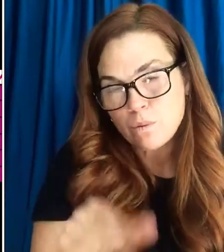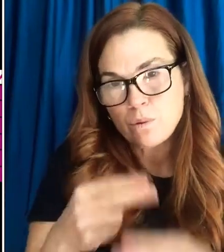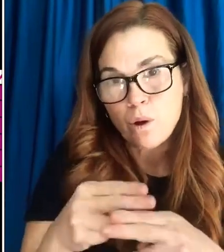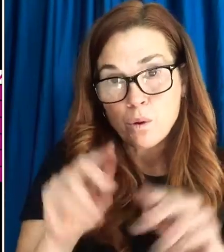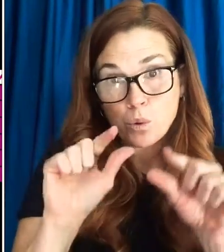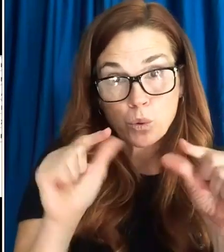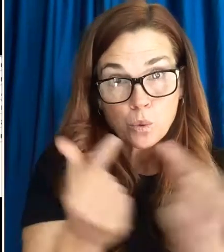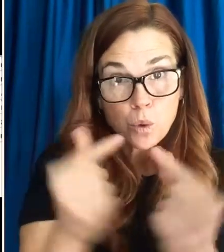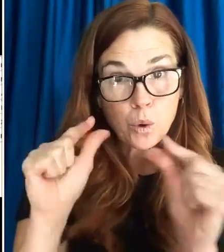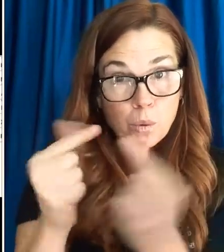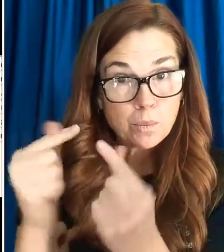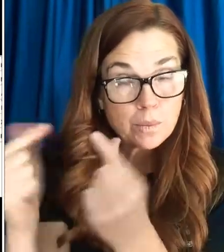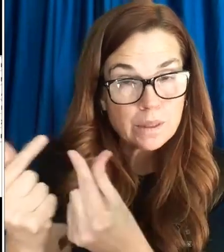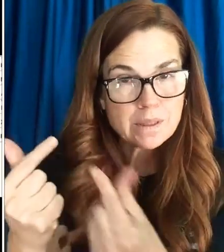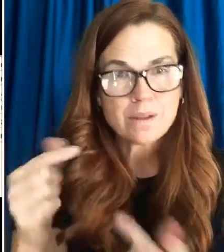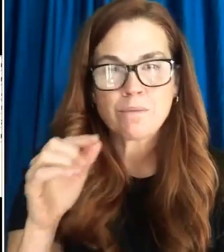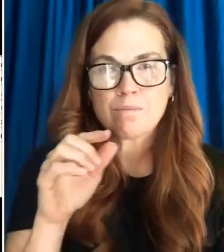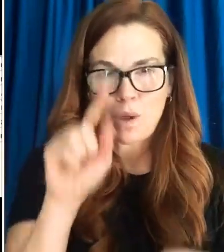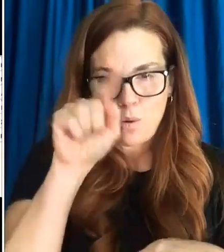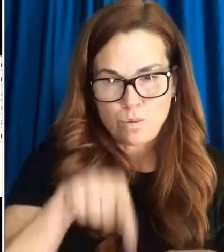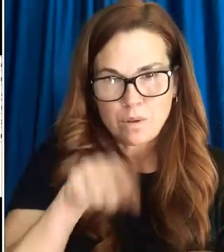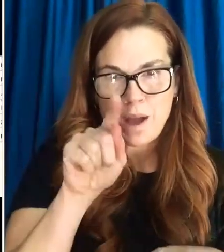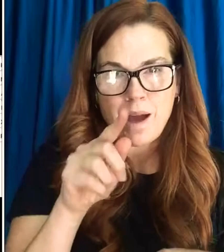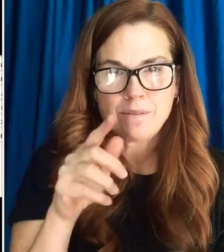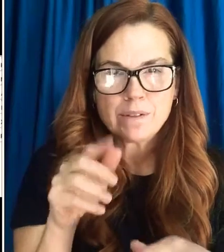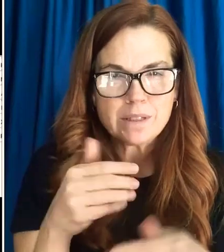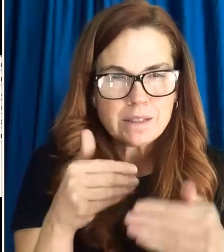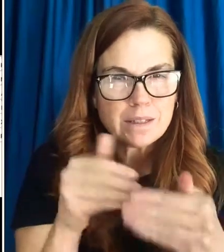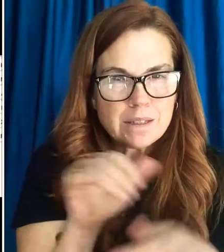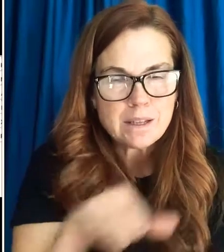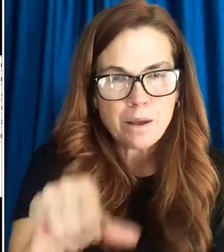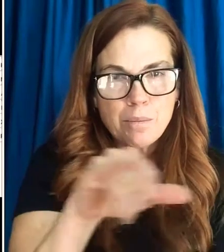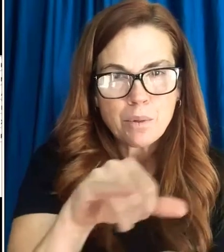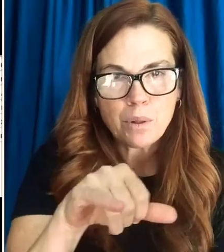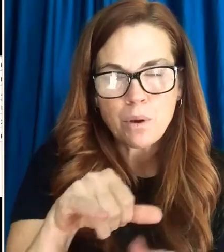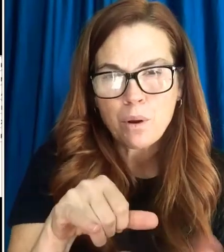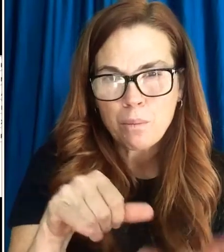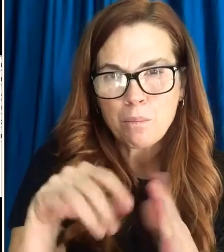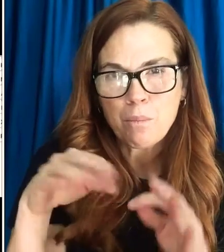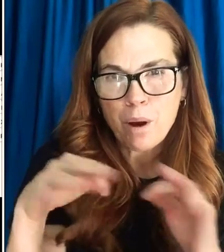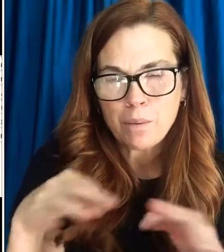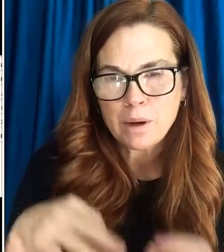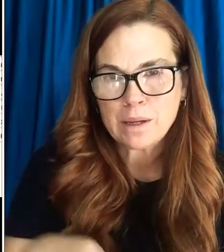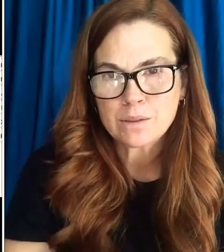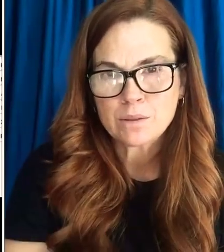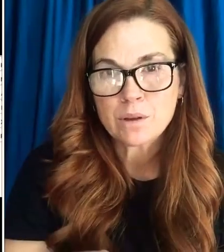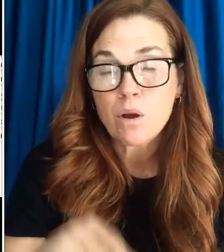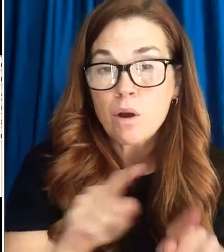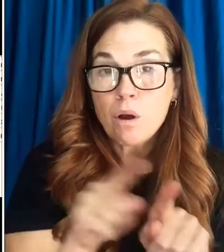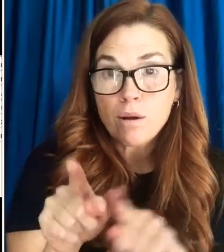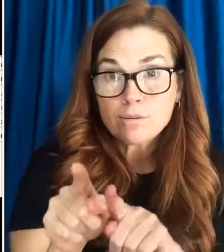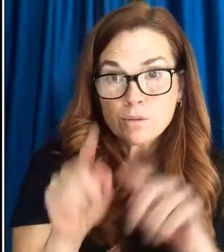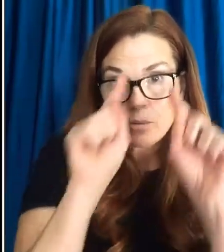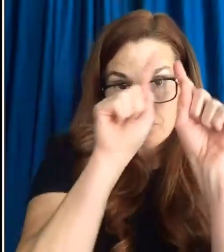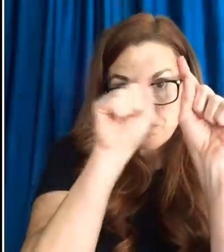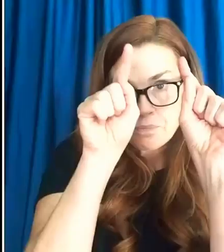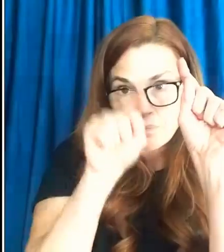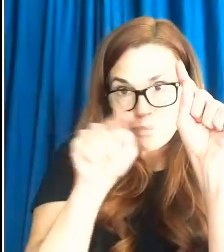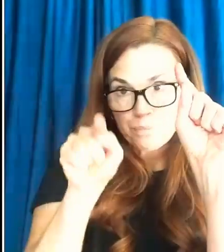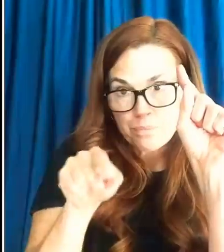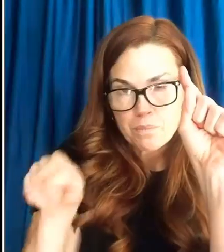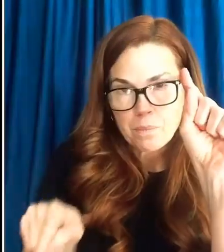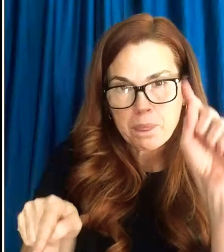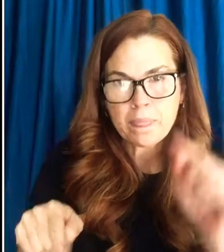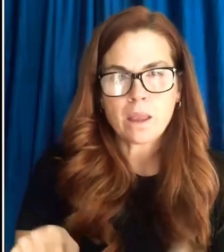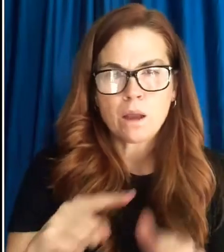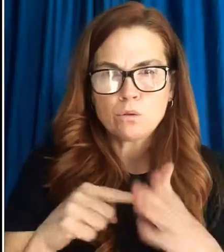to each other. Finally, there is this crazy zigzag line that kind of stair-steps down the table that separates